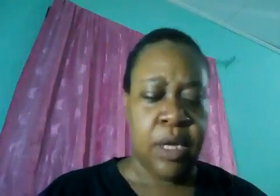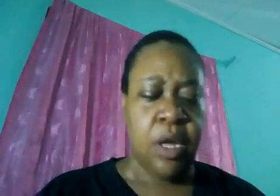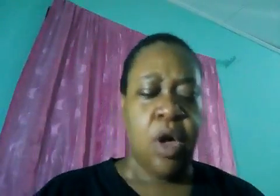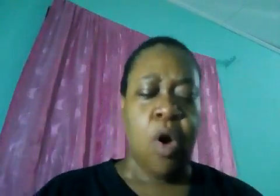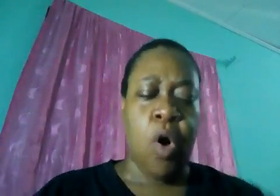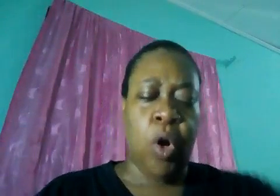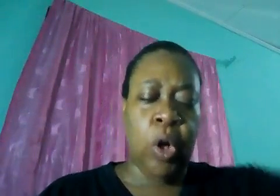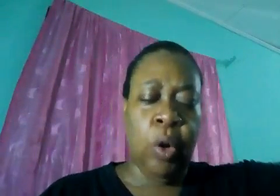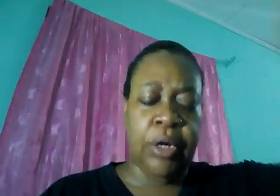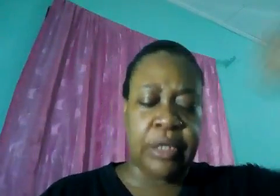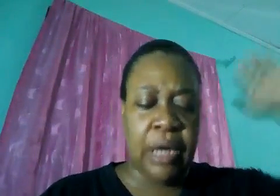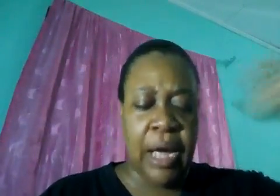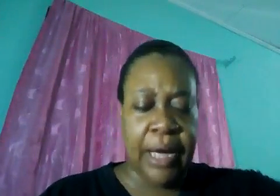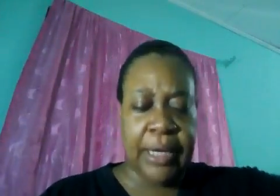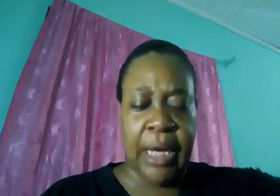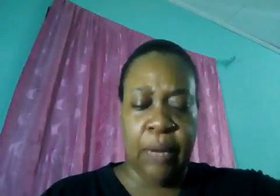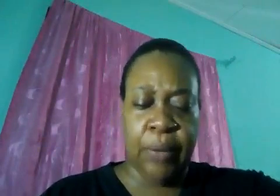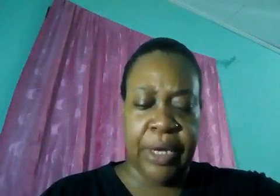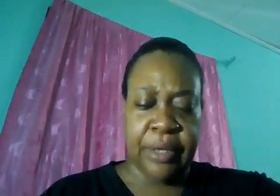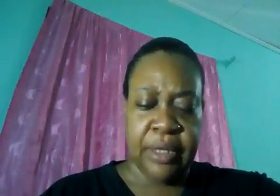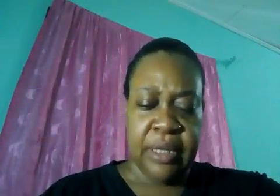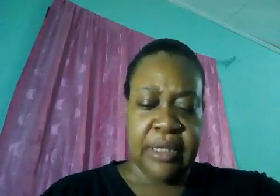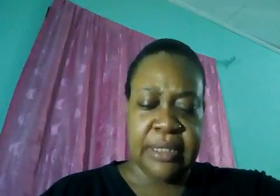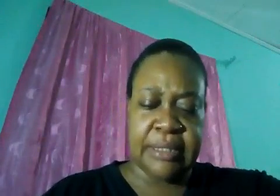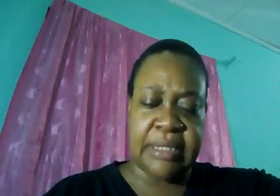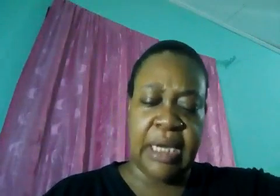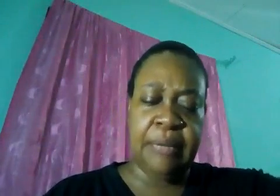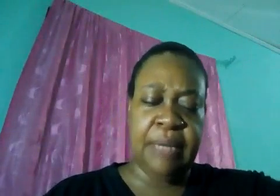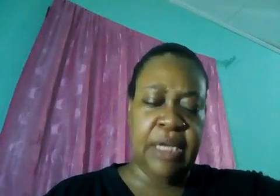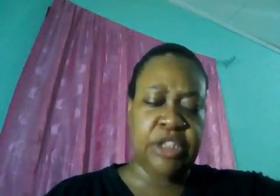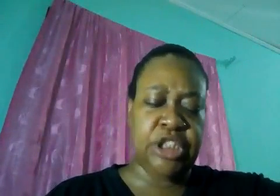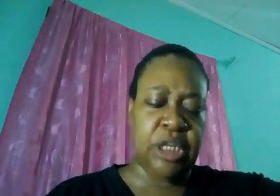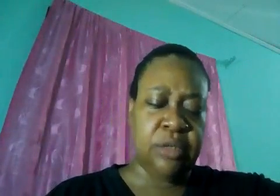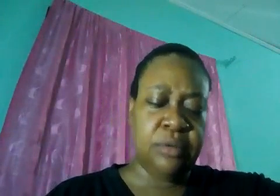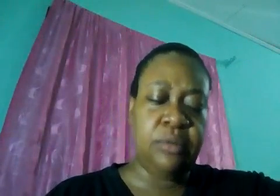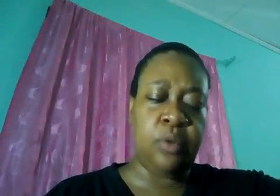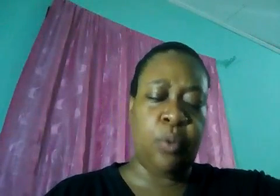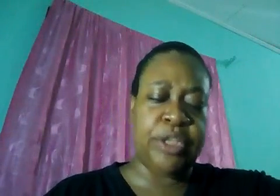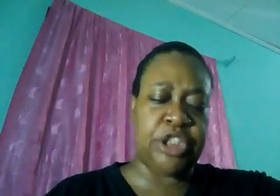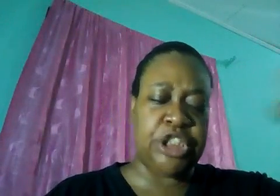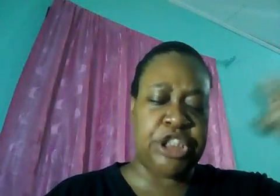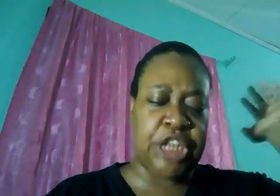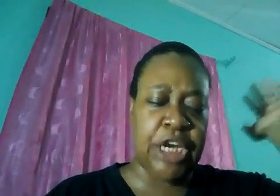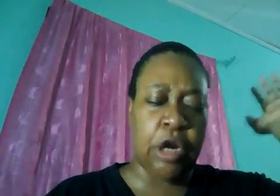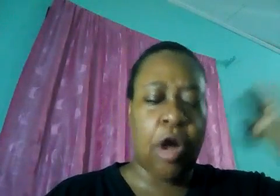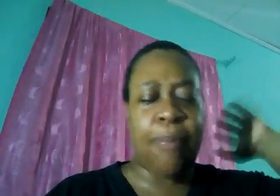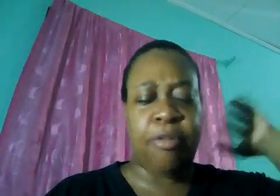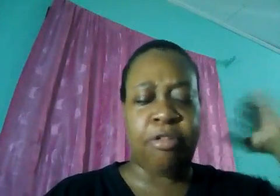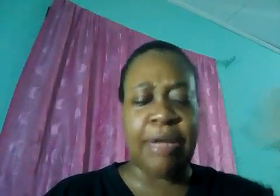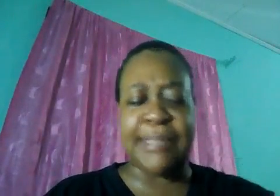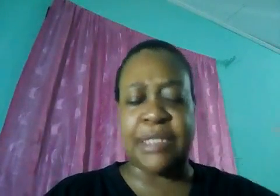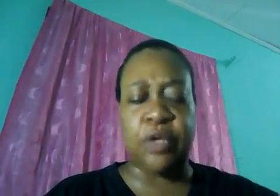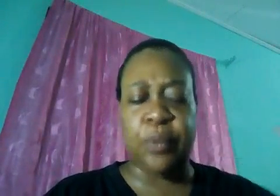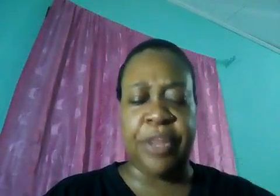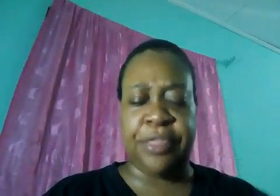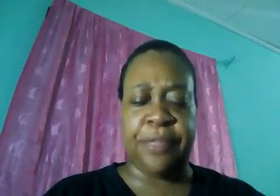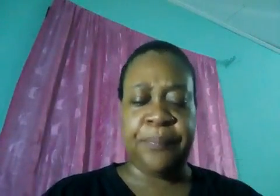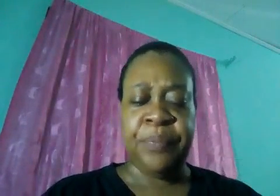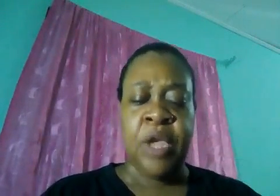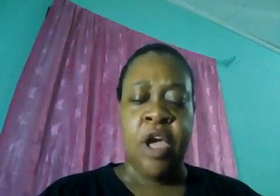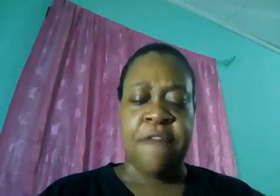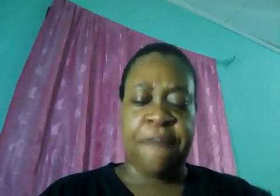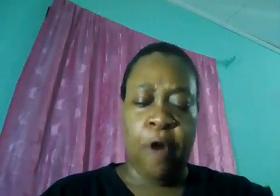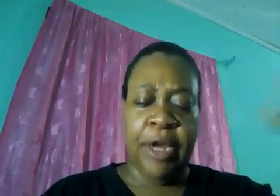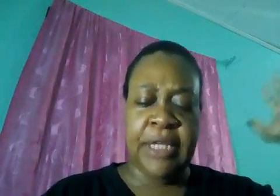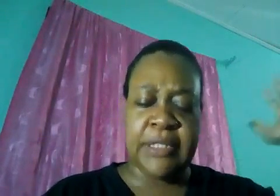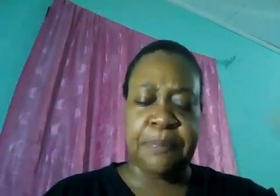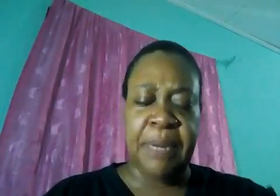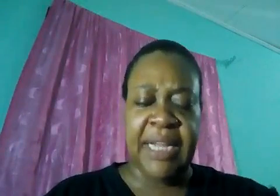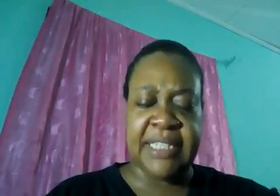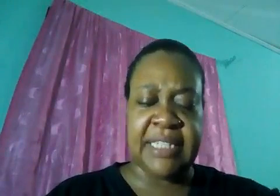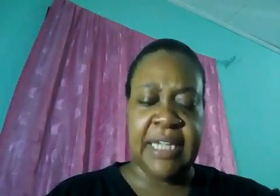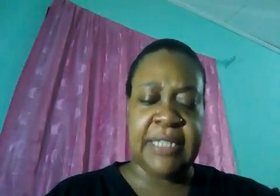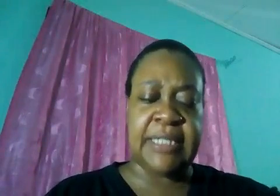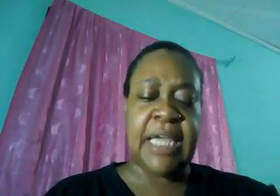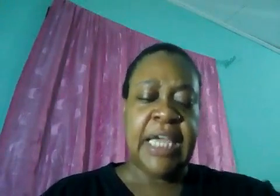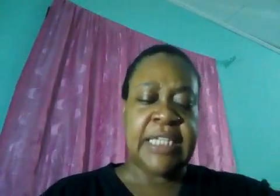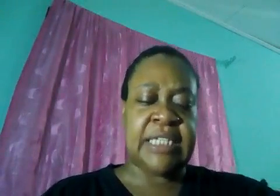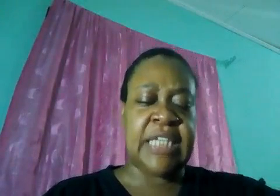Oh Lord God Yahweh, the same angel which Jacob wrestled with for his blessings. Send